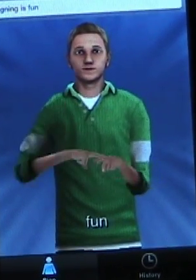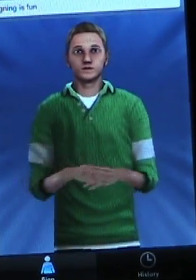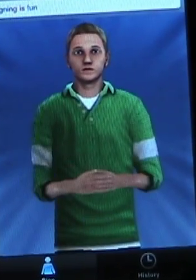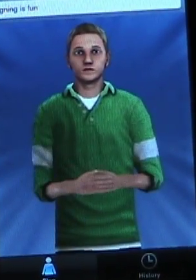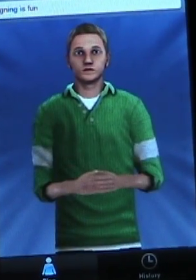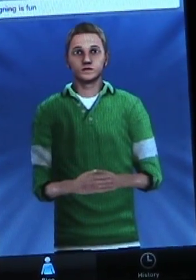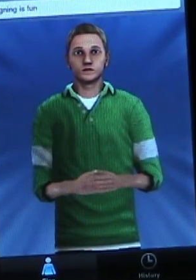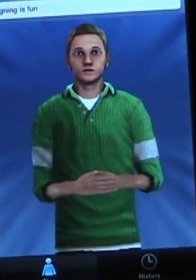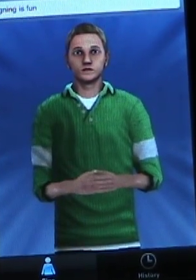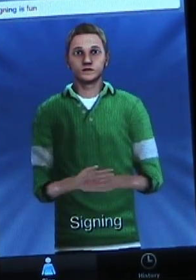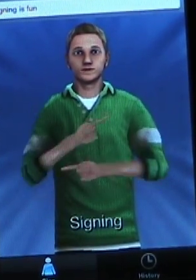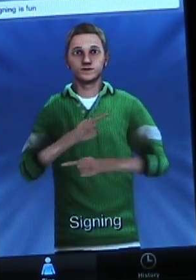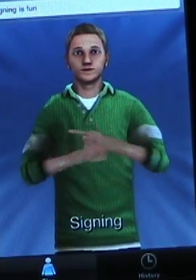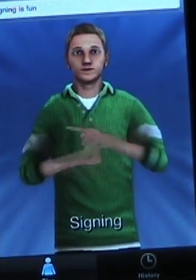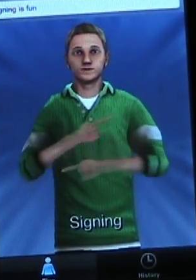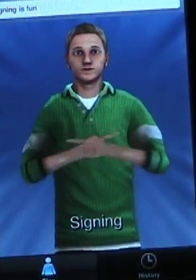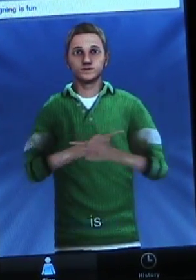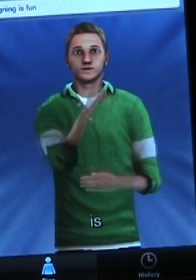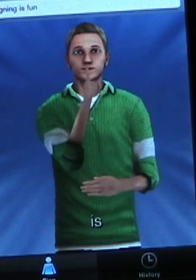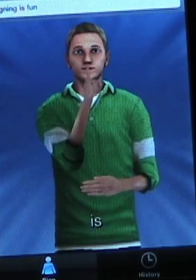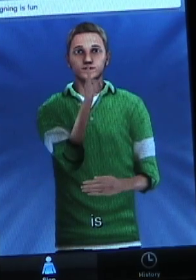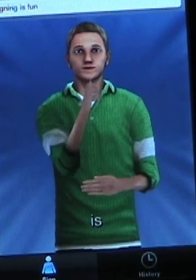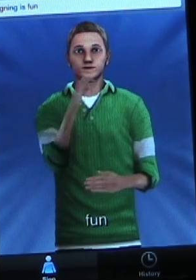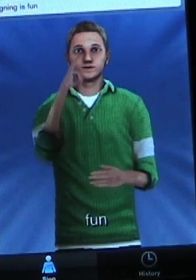VCOM3D is the original developer of sign language software